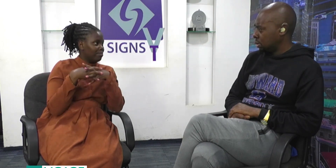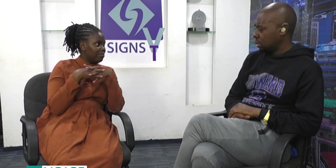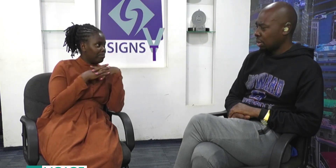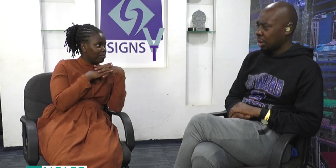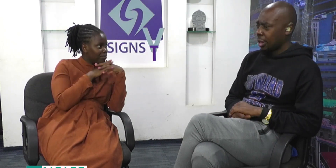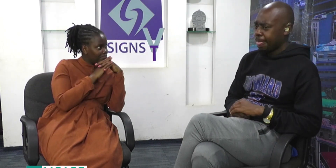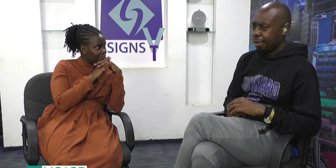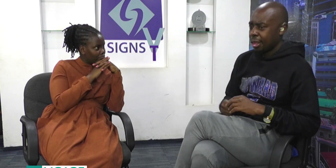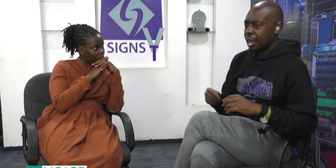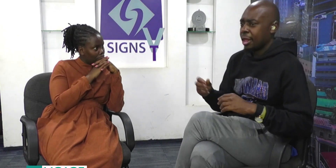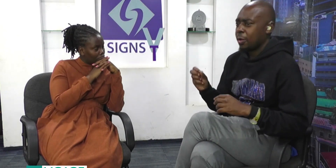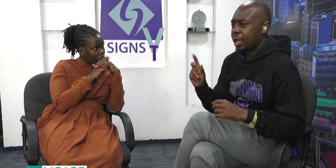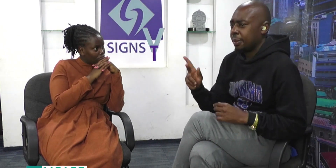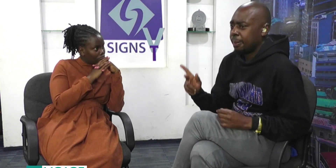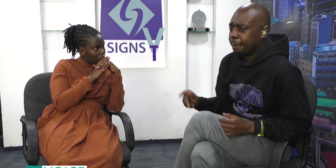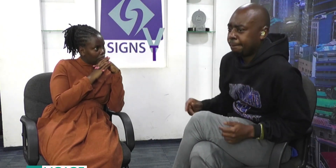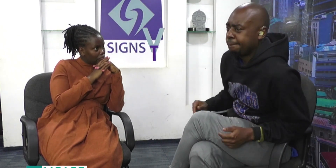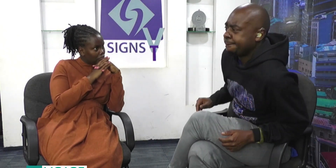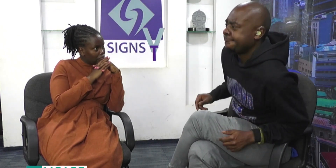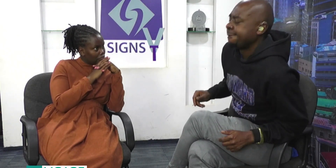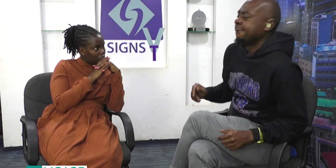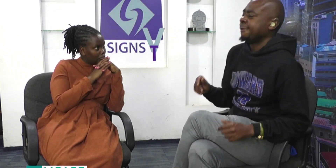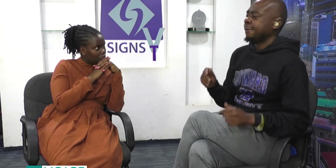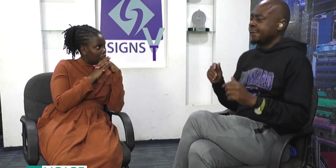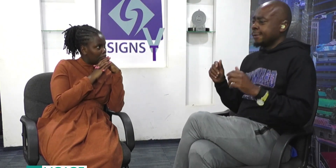what different approach would you recommend?